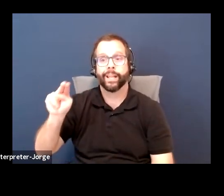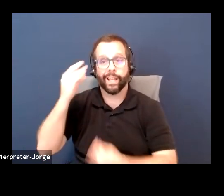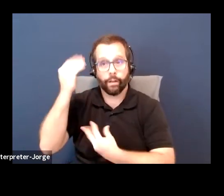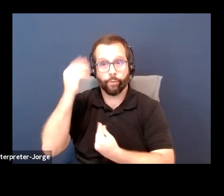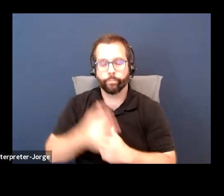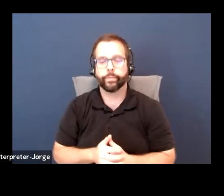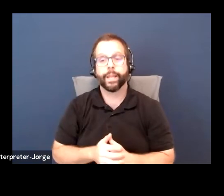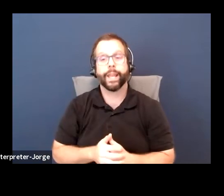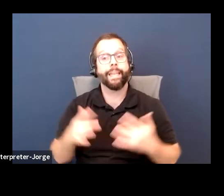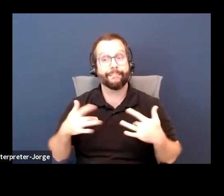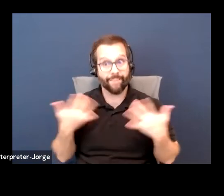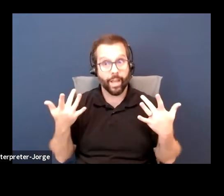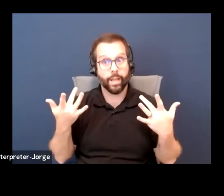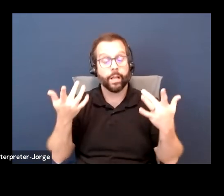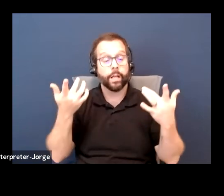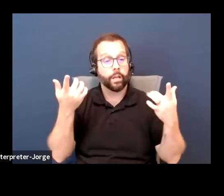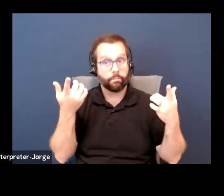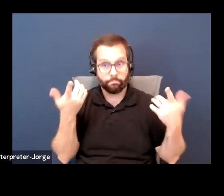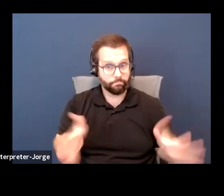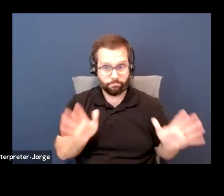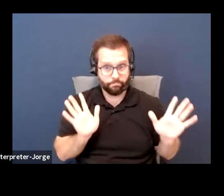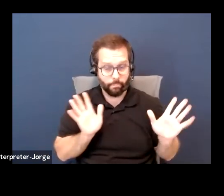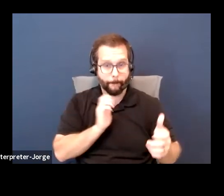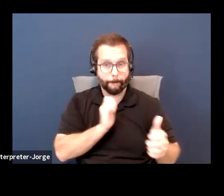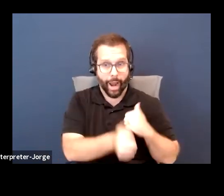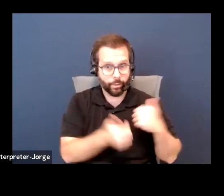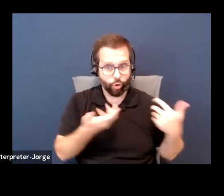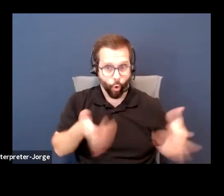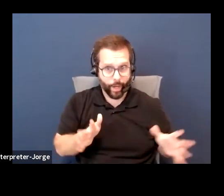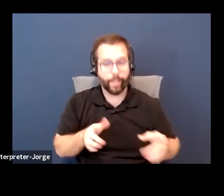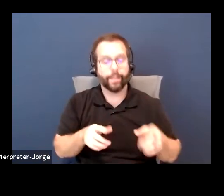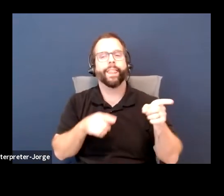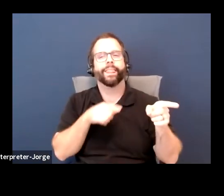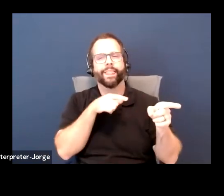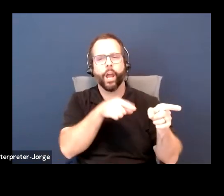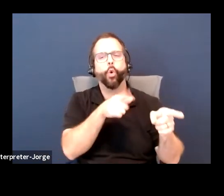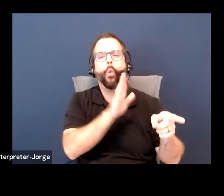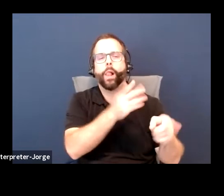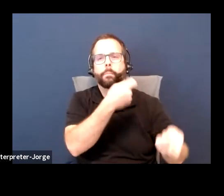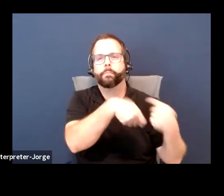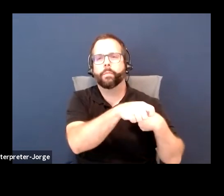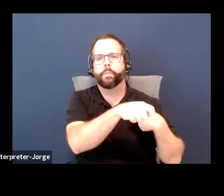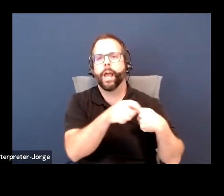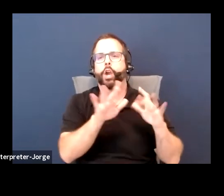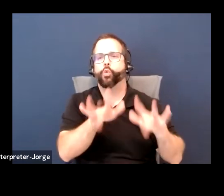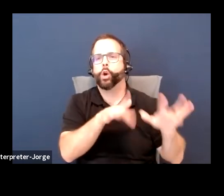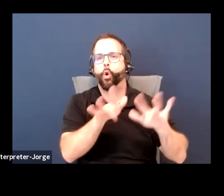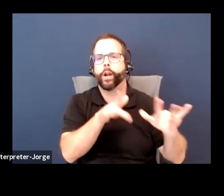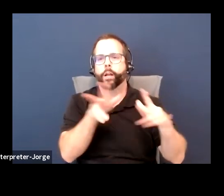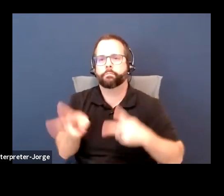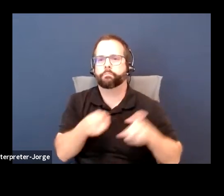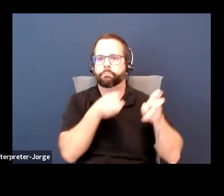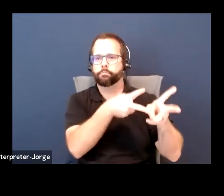that section will be replaced for with a recording. So never fear, if you have